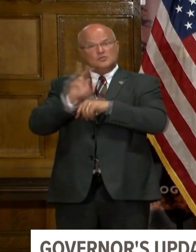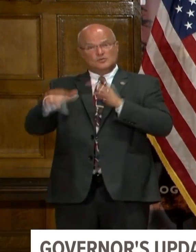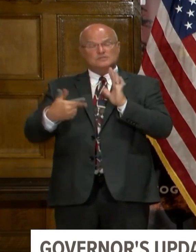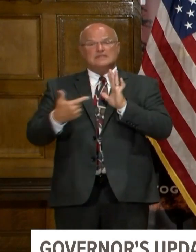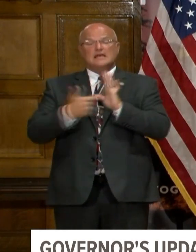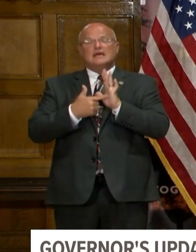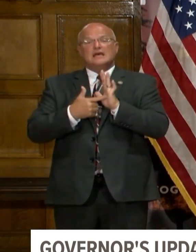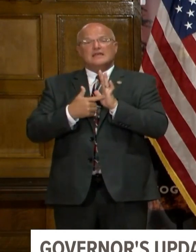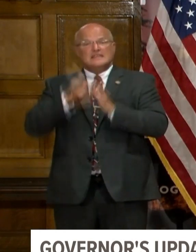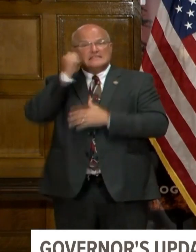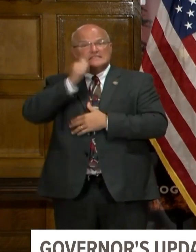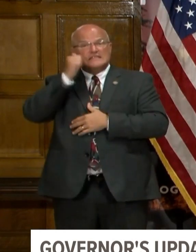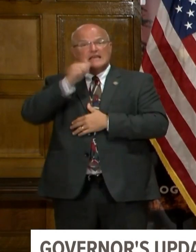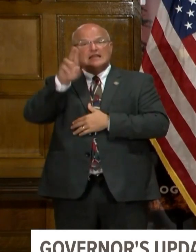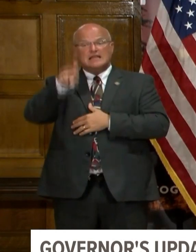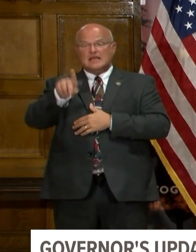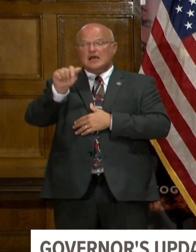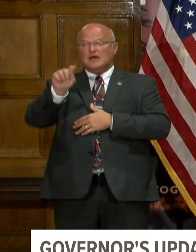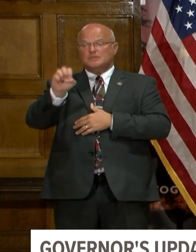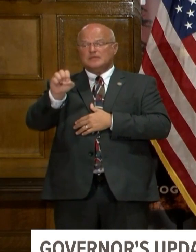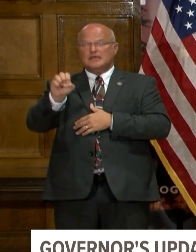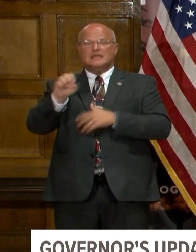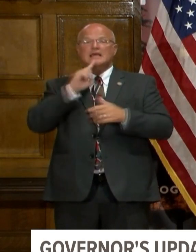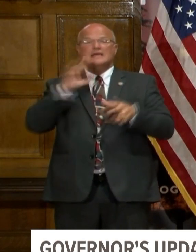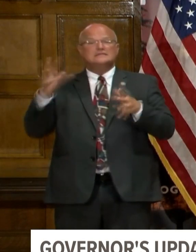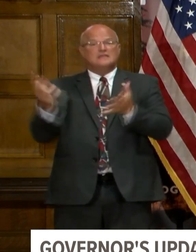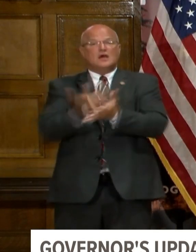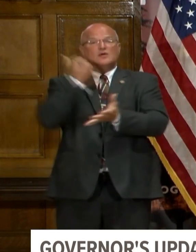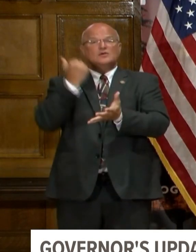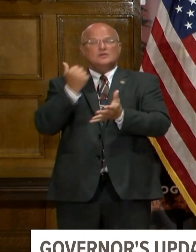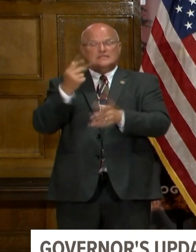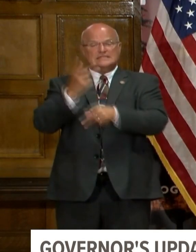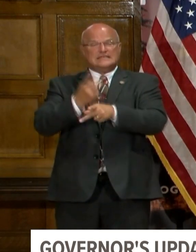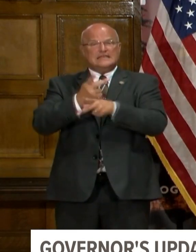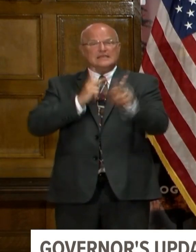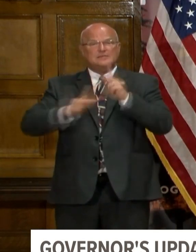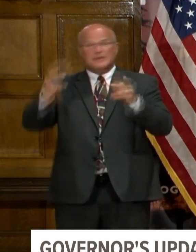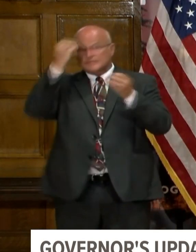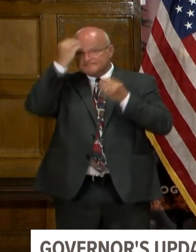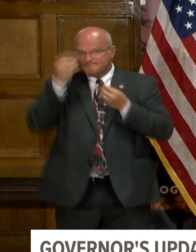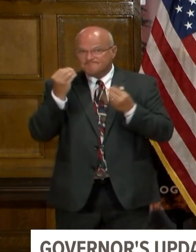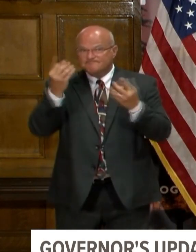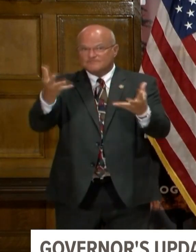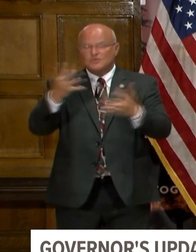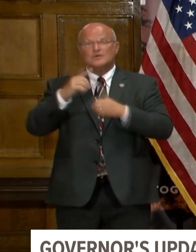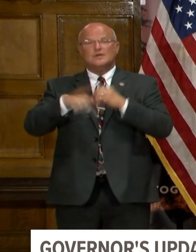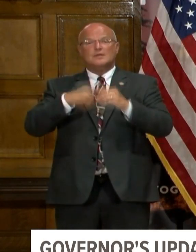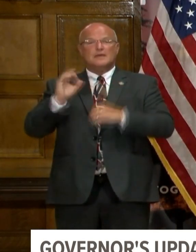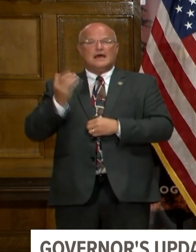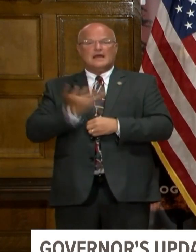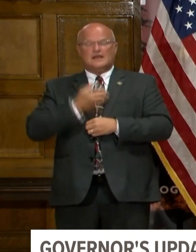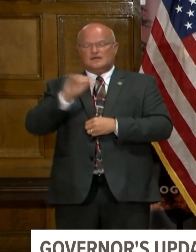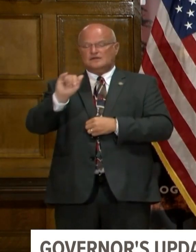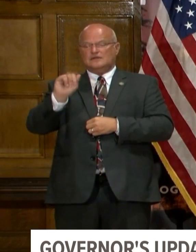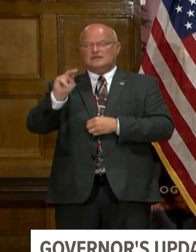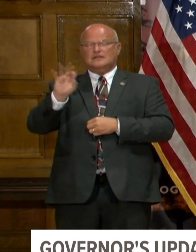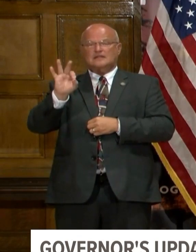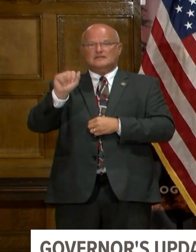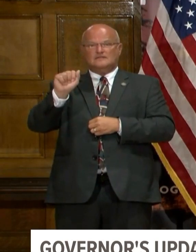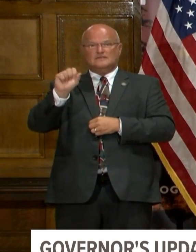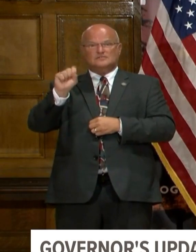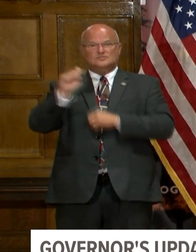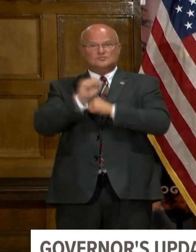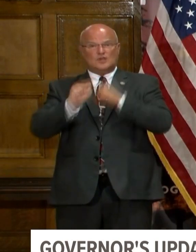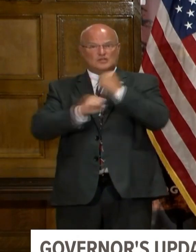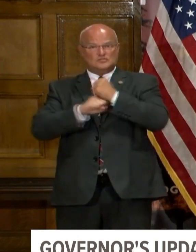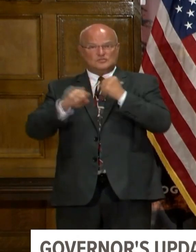this daily update as an opportunity to keep everyone informed on our infrastructure, which